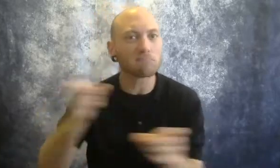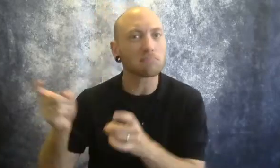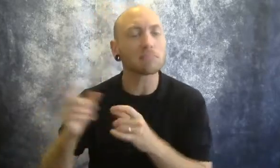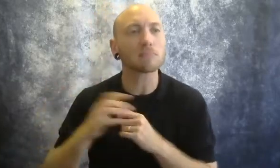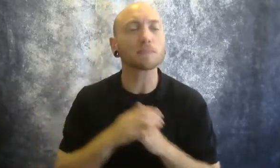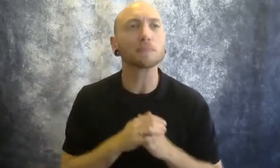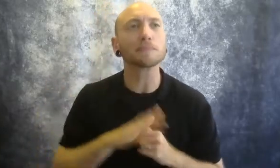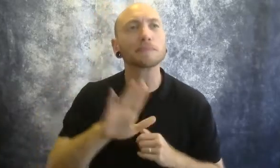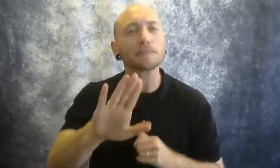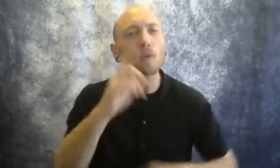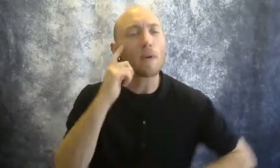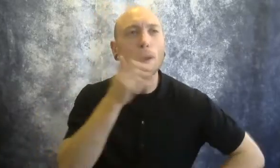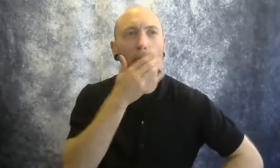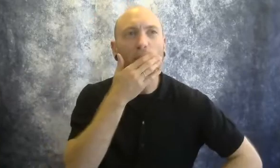all that. So then,